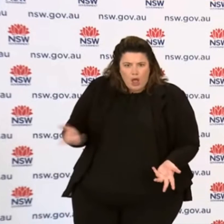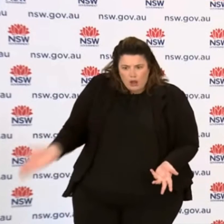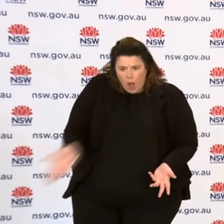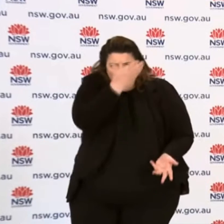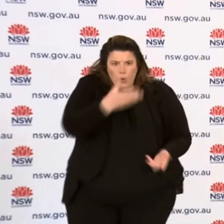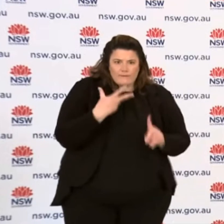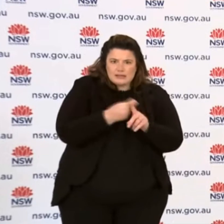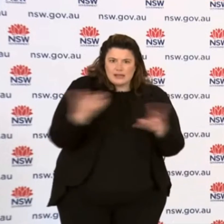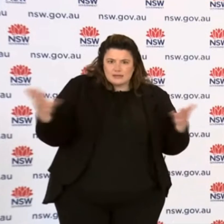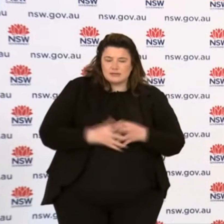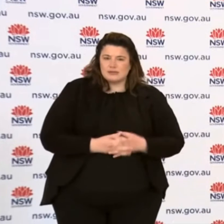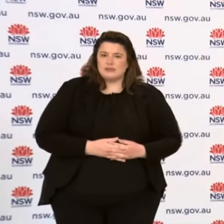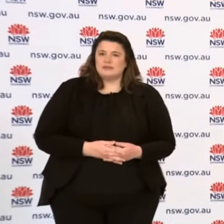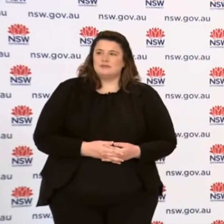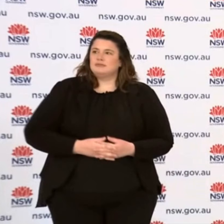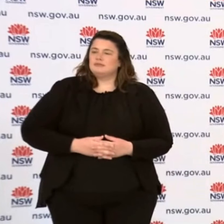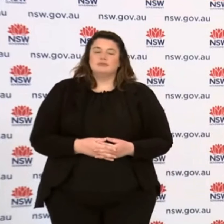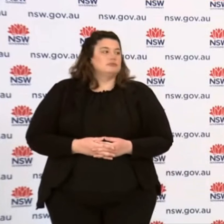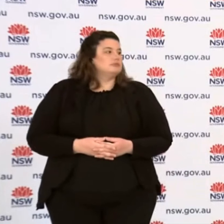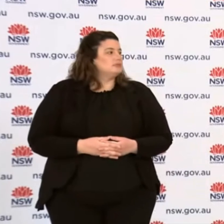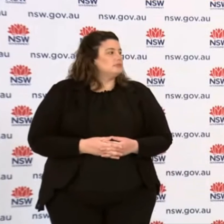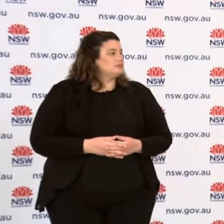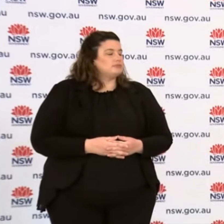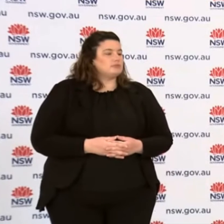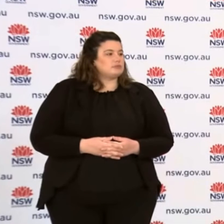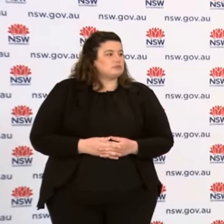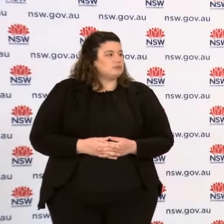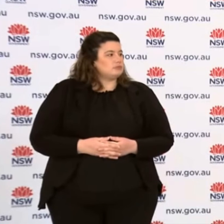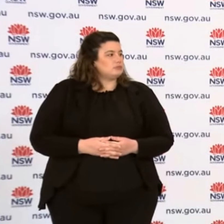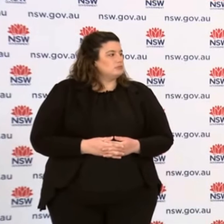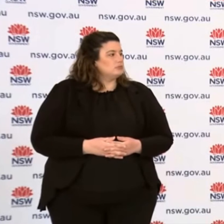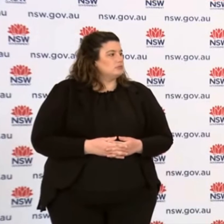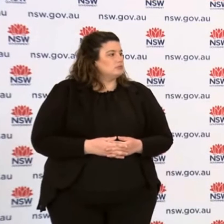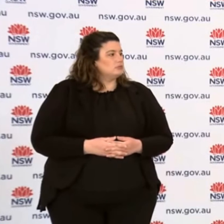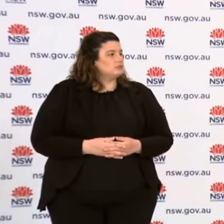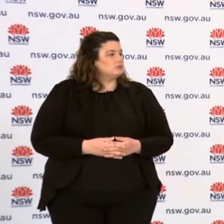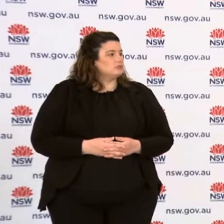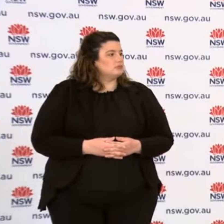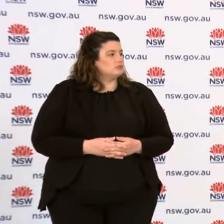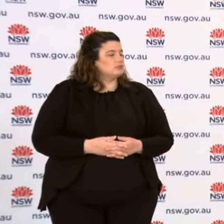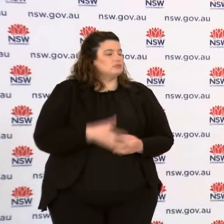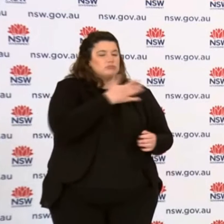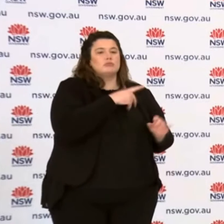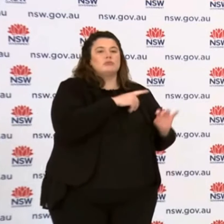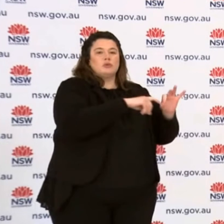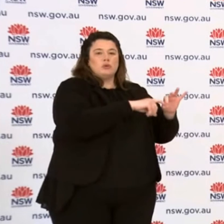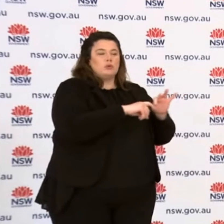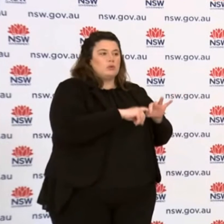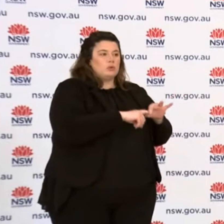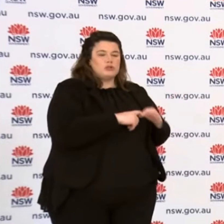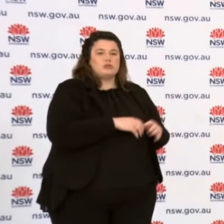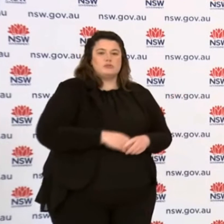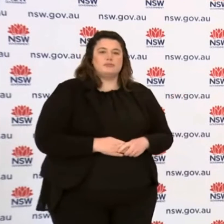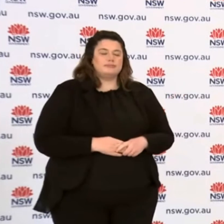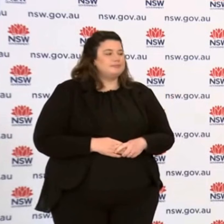name of the game. Sorry, I'll come back to you. Who was that then? Oh, sorry. Minister, a plan to bus Year 12 students... Come to you next,